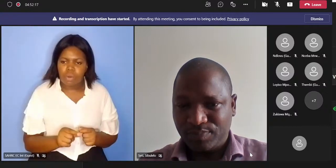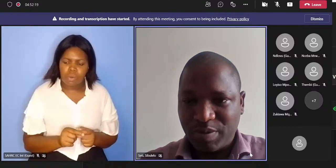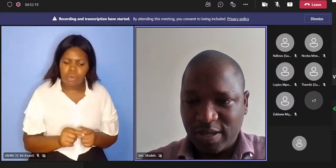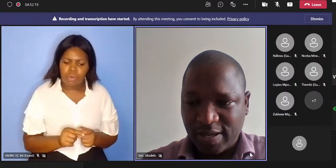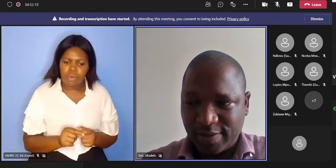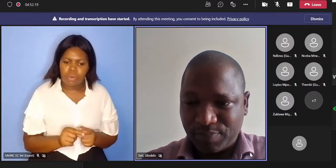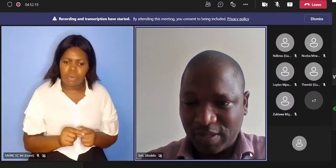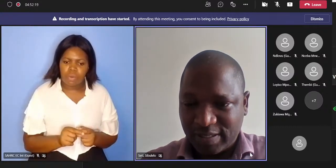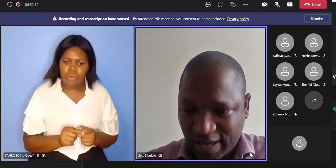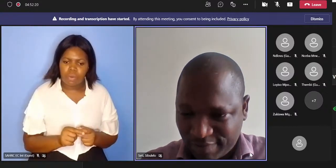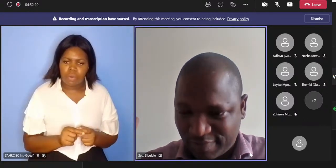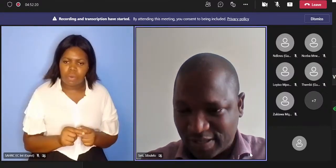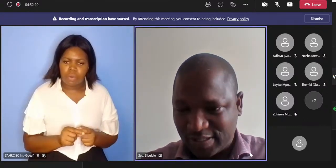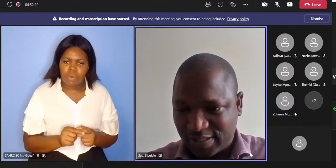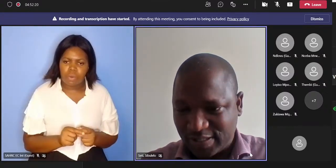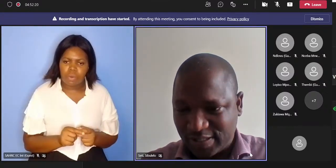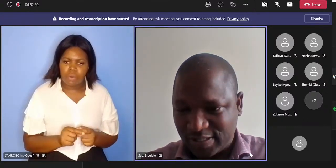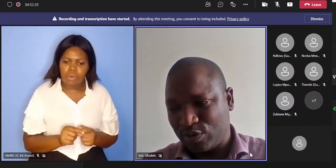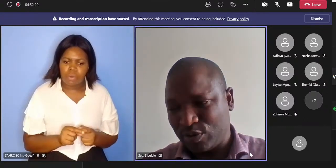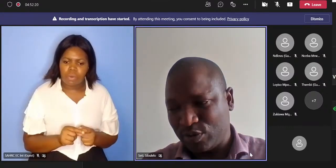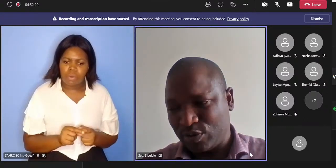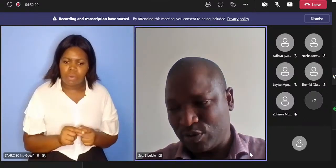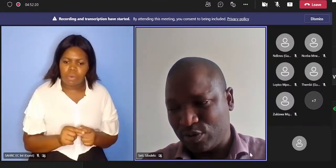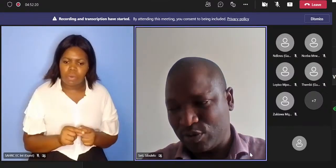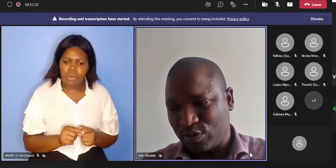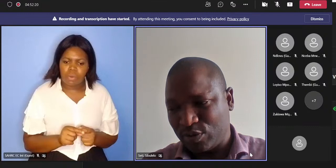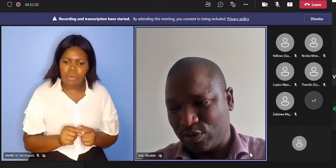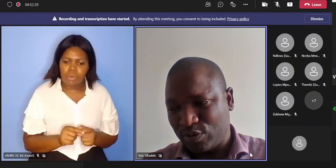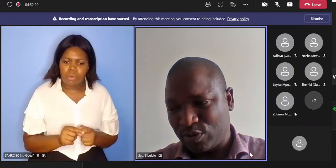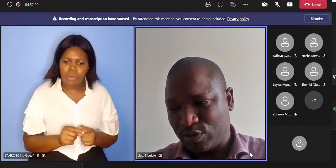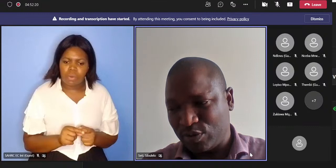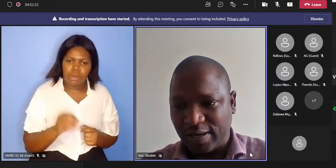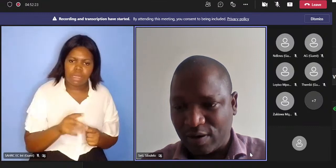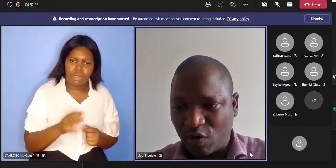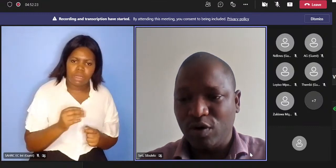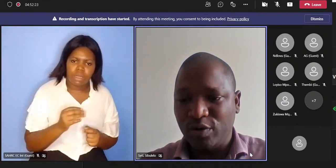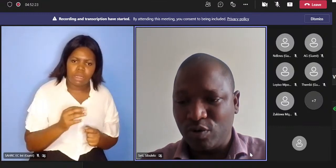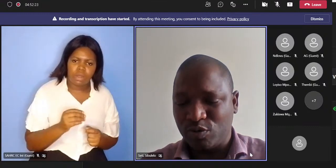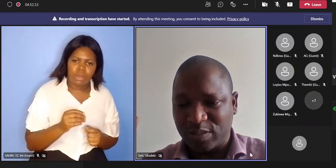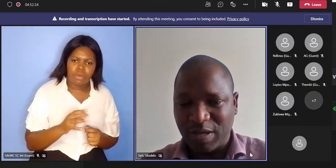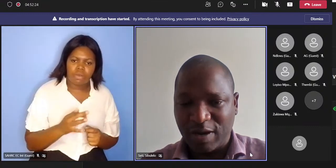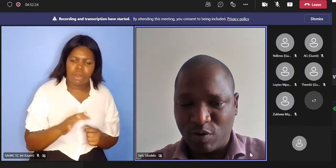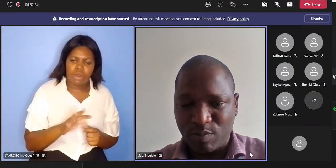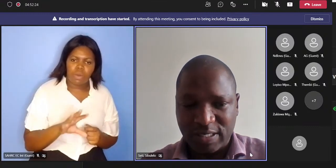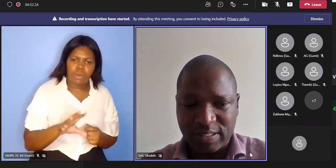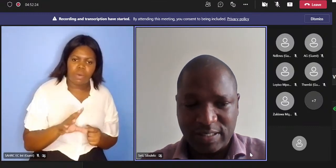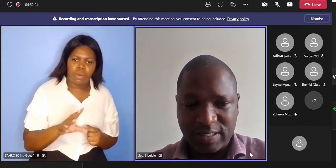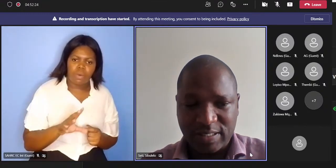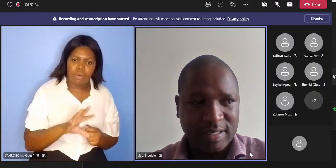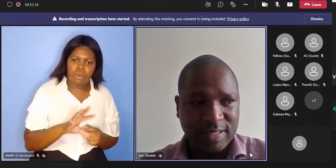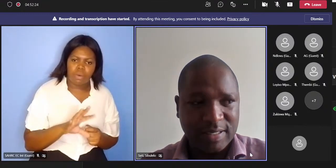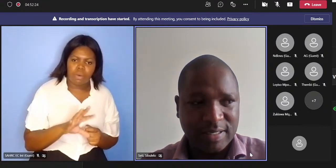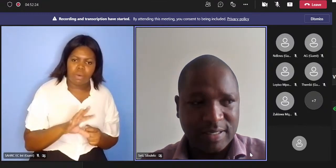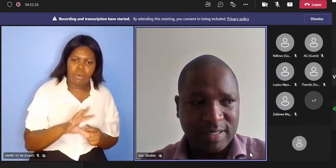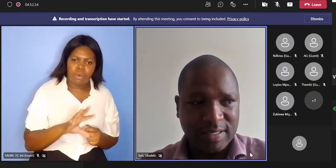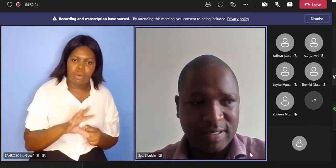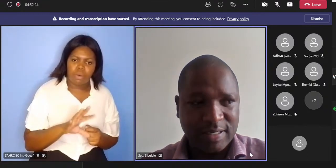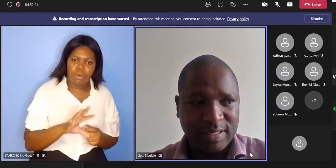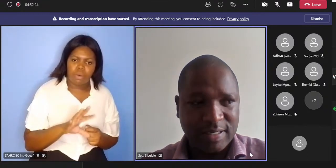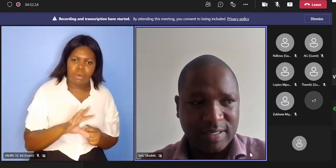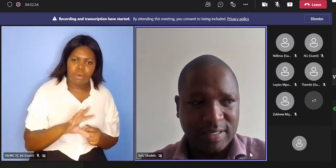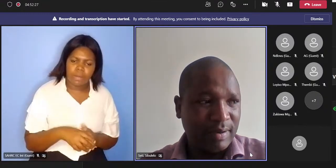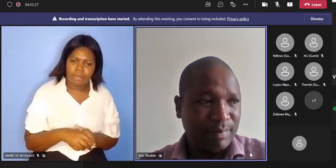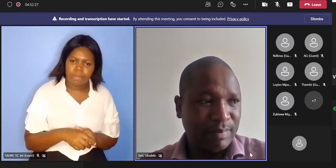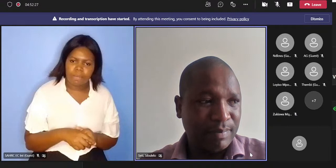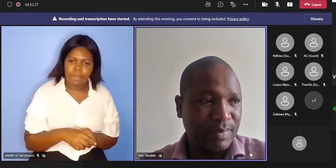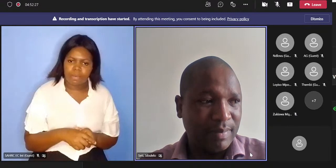there should be diversity in terms of religion, and all those must be accommodated in